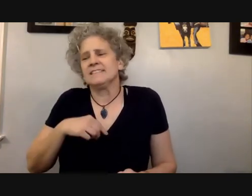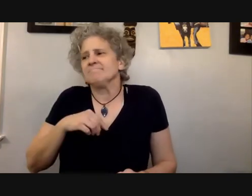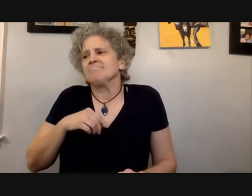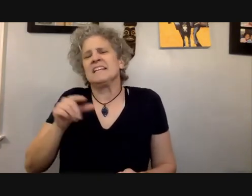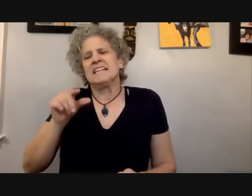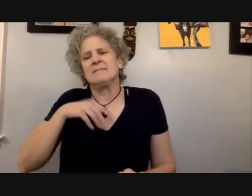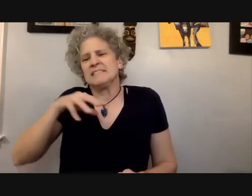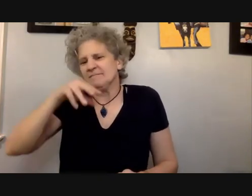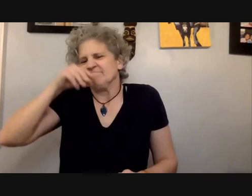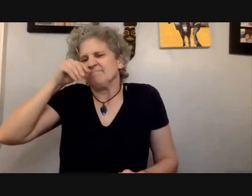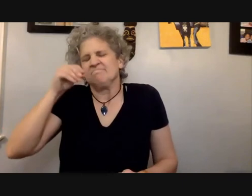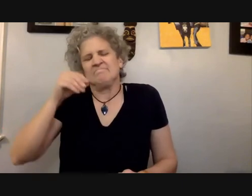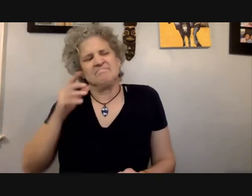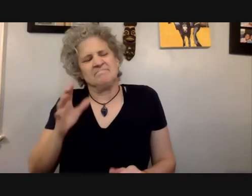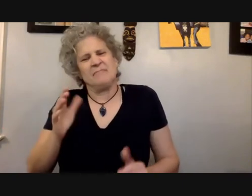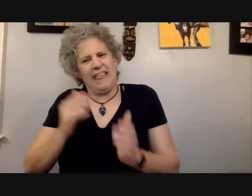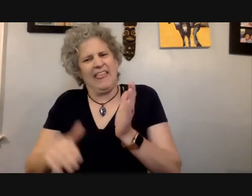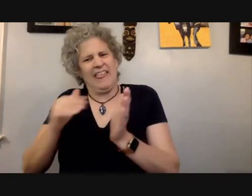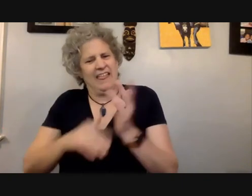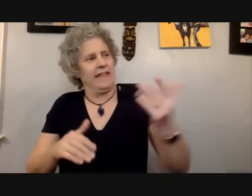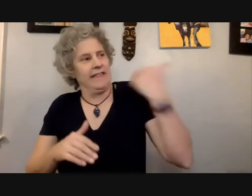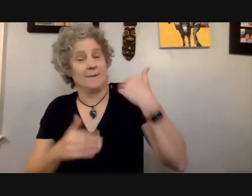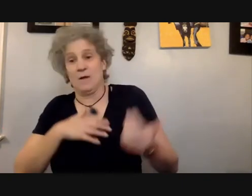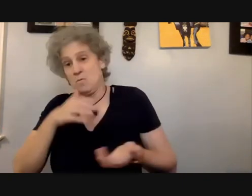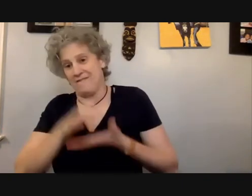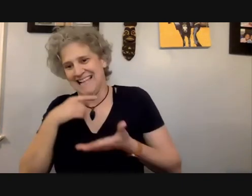You might have a slight runny nose.